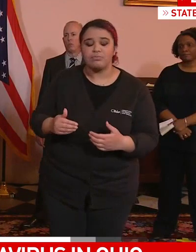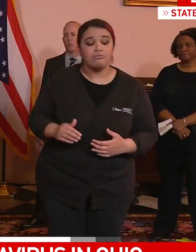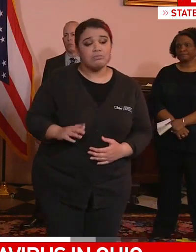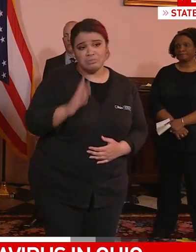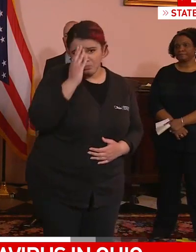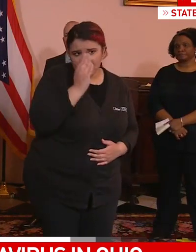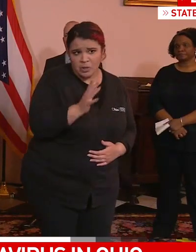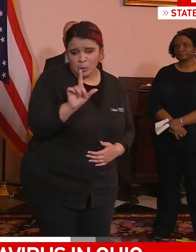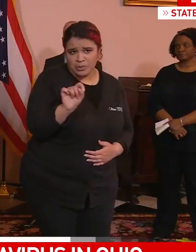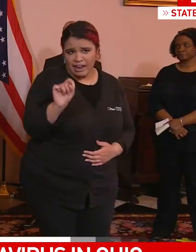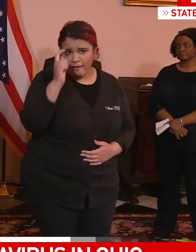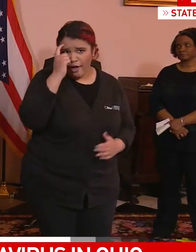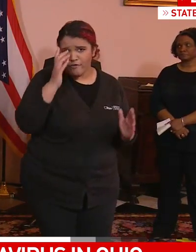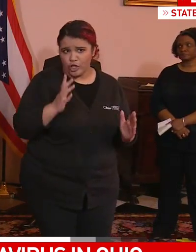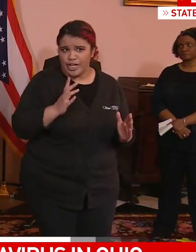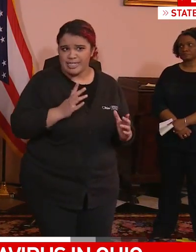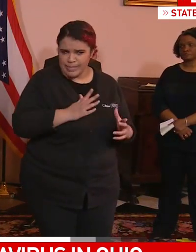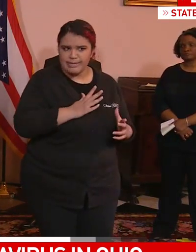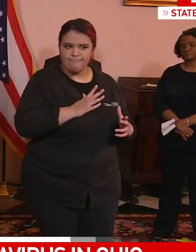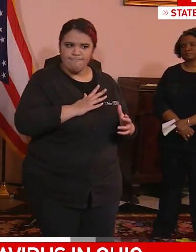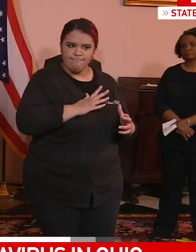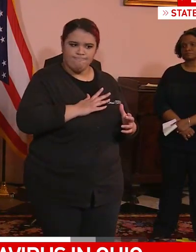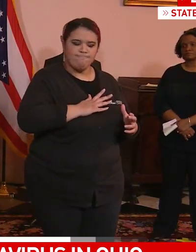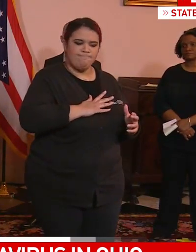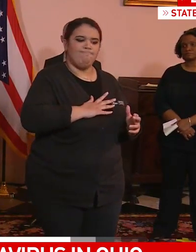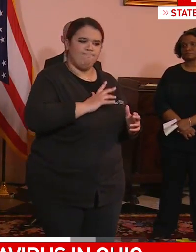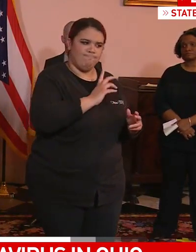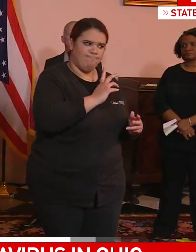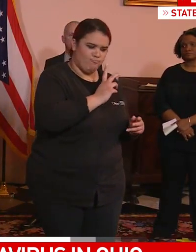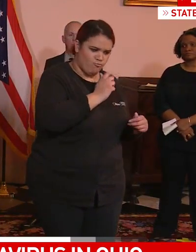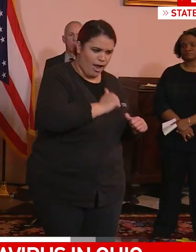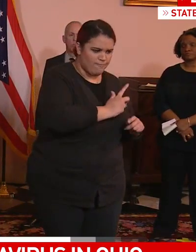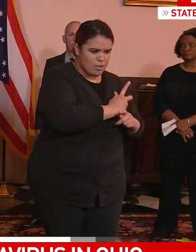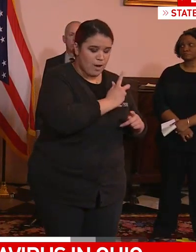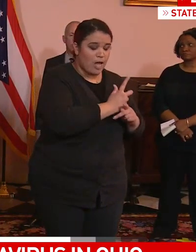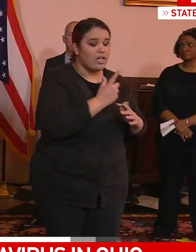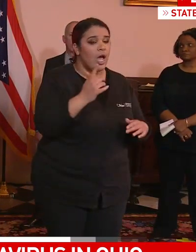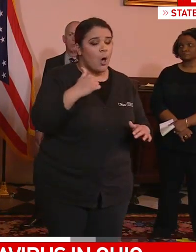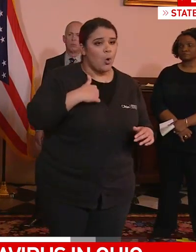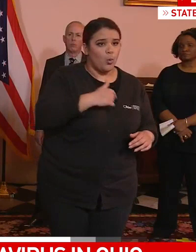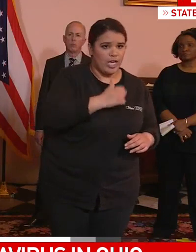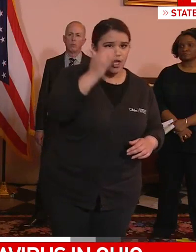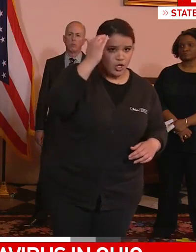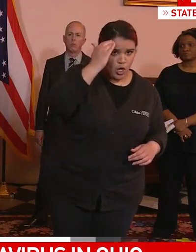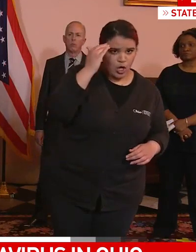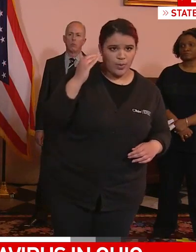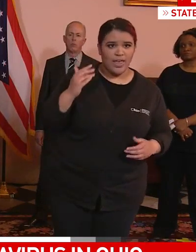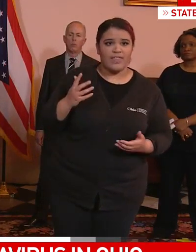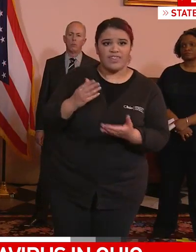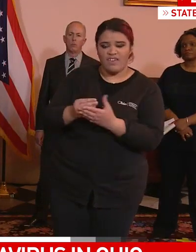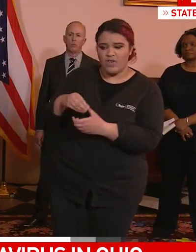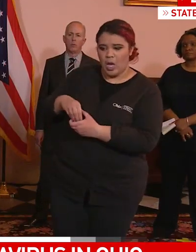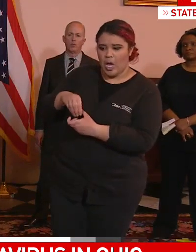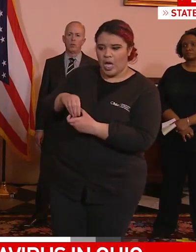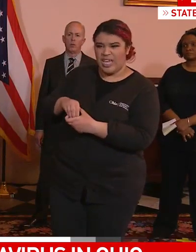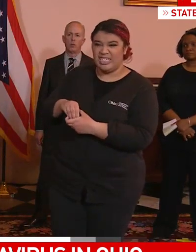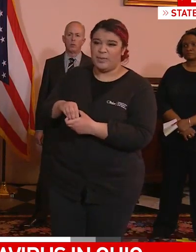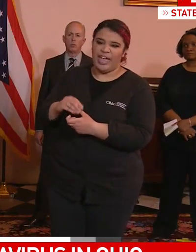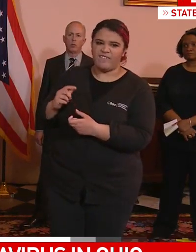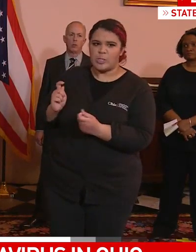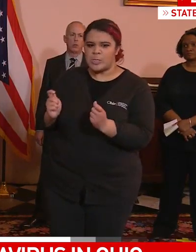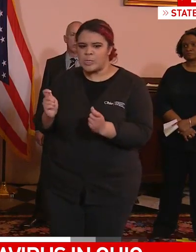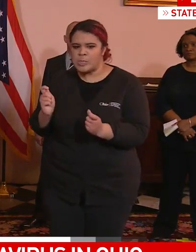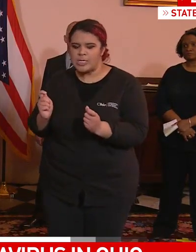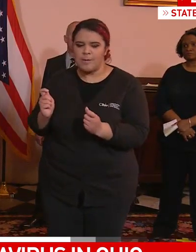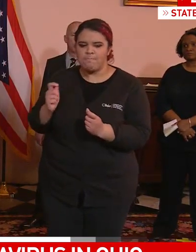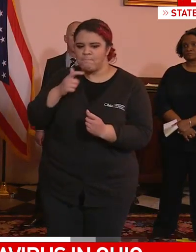just say that we have known that there has to be a fix in regard to the fund. We've known that for some time, even